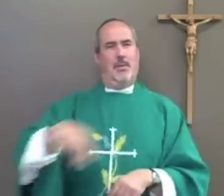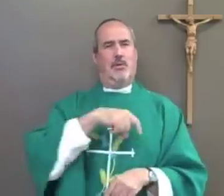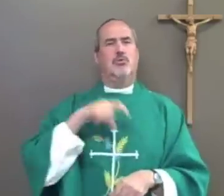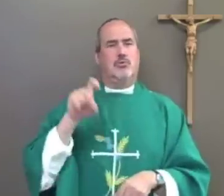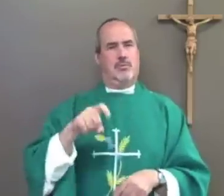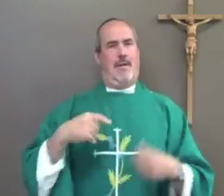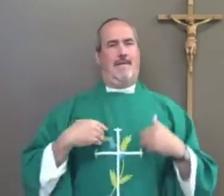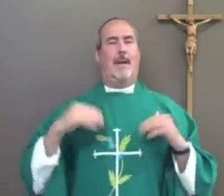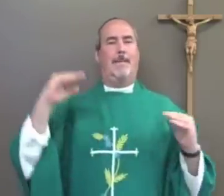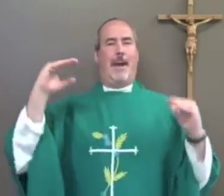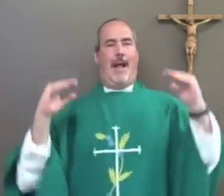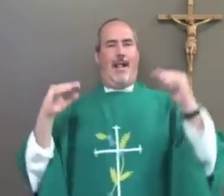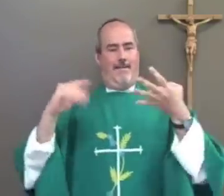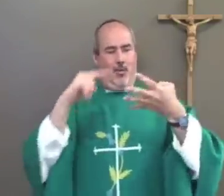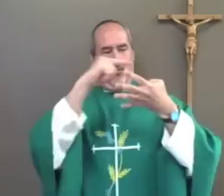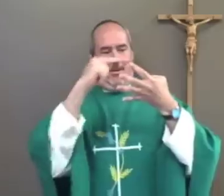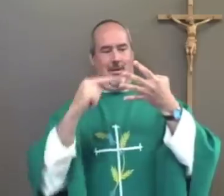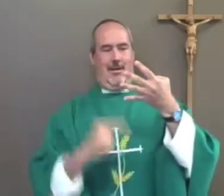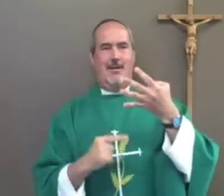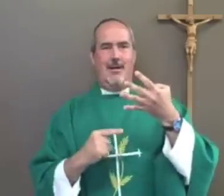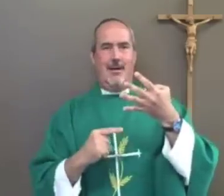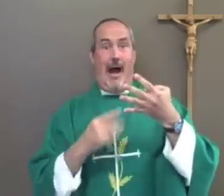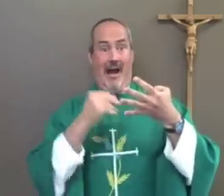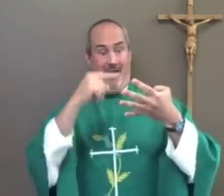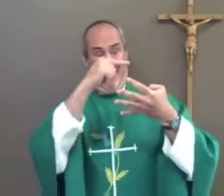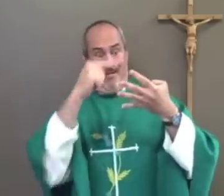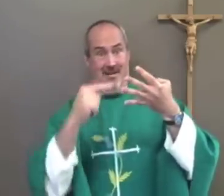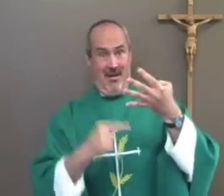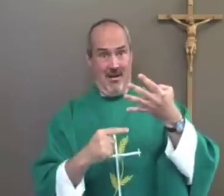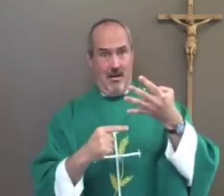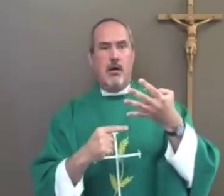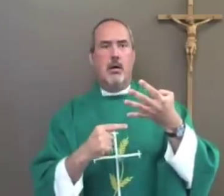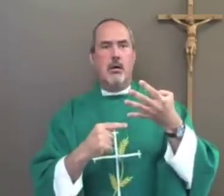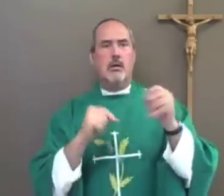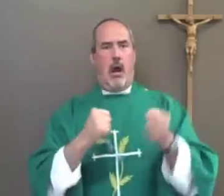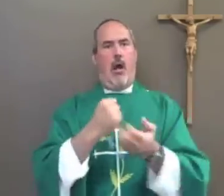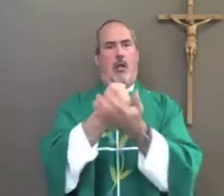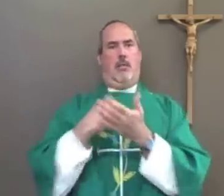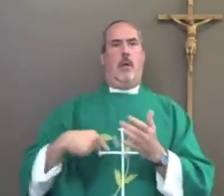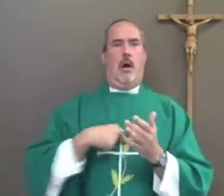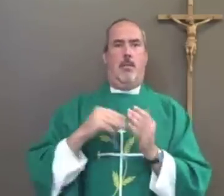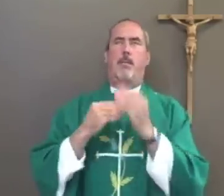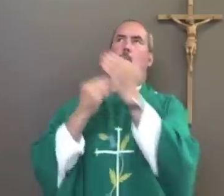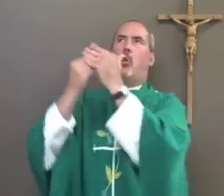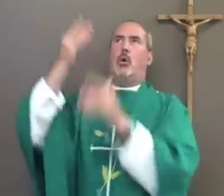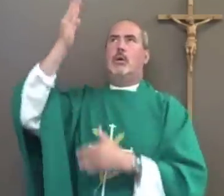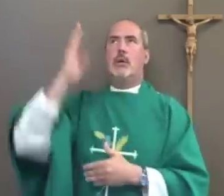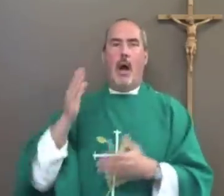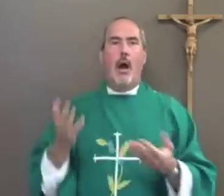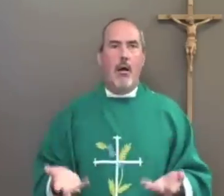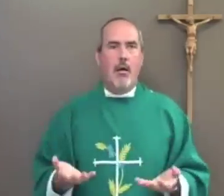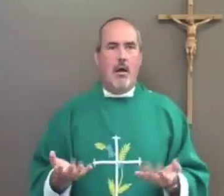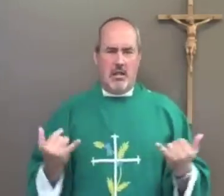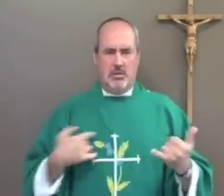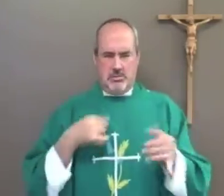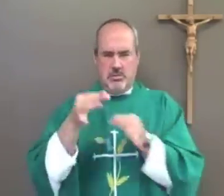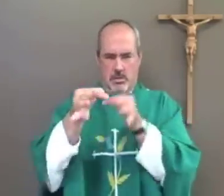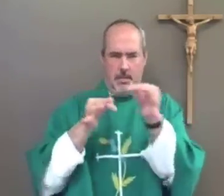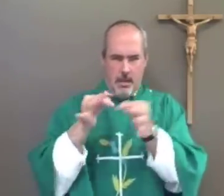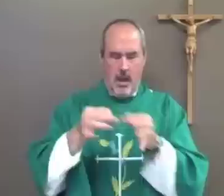And this is something that we need to do in our own lives, is to have a balance of all four of those things. And in doing so, will bring us closer to